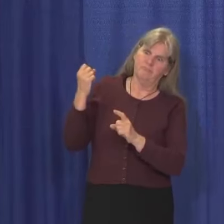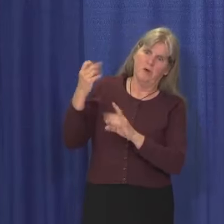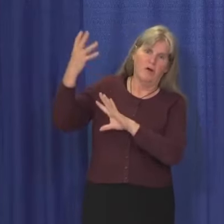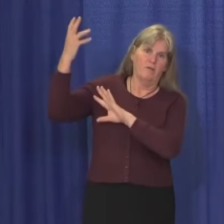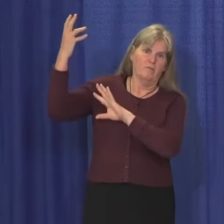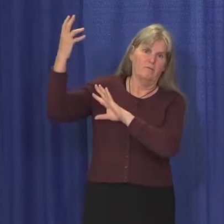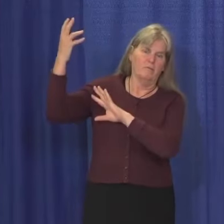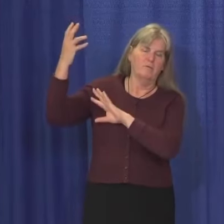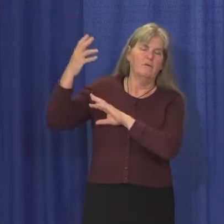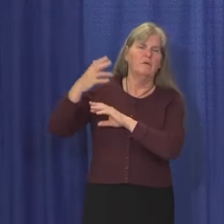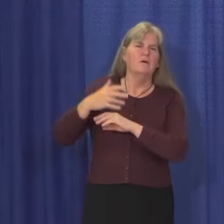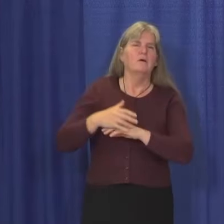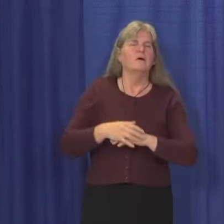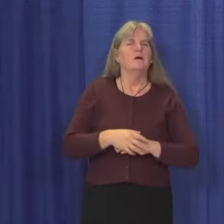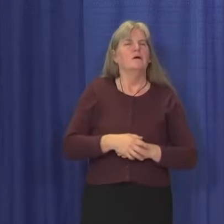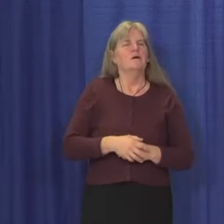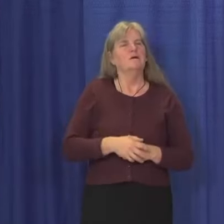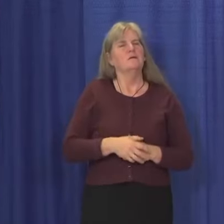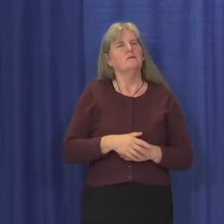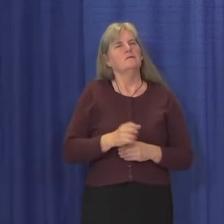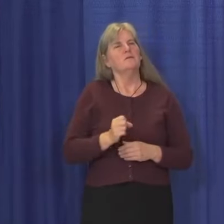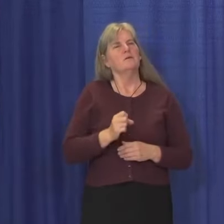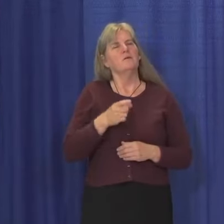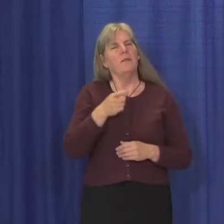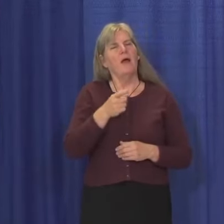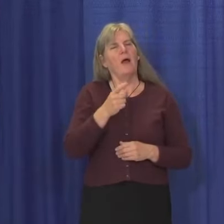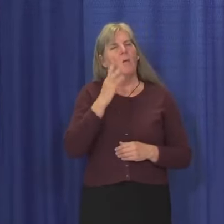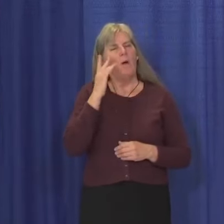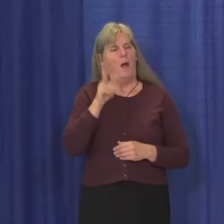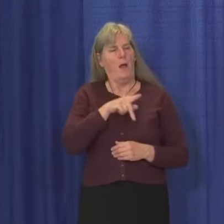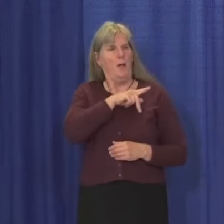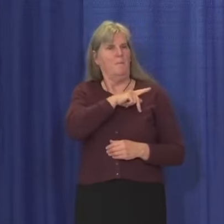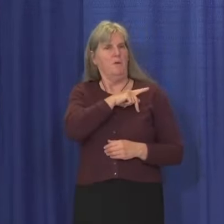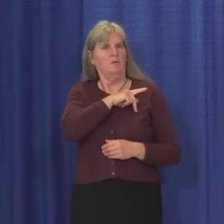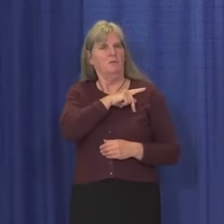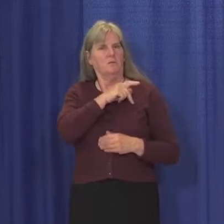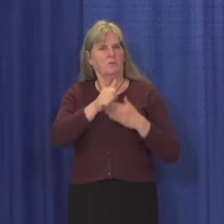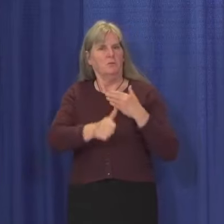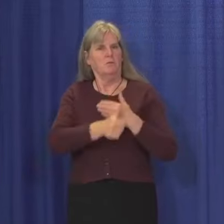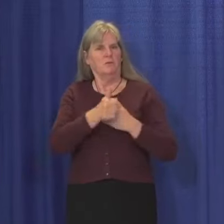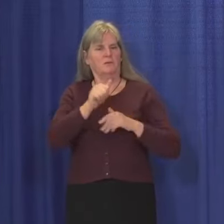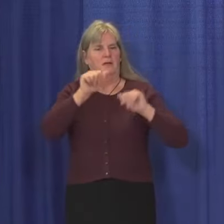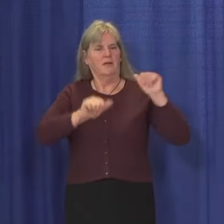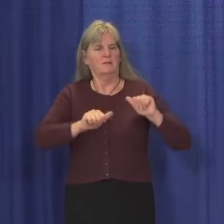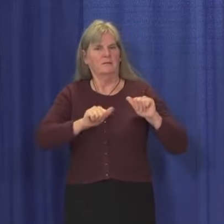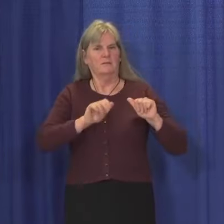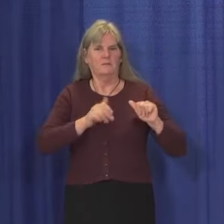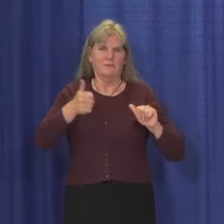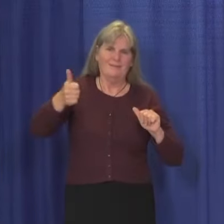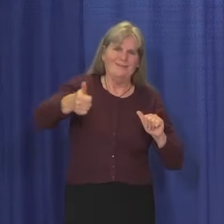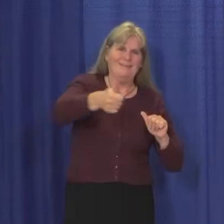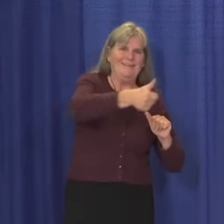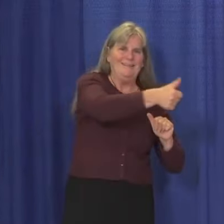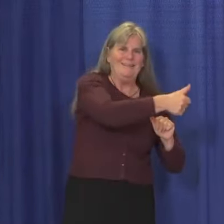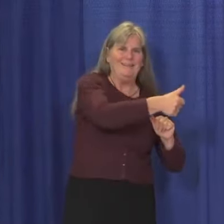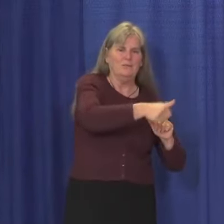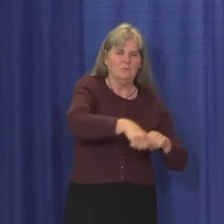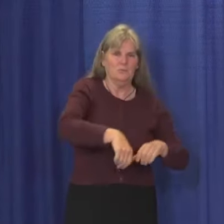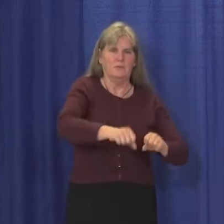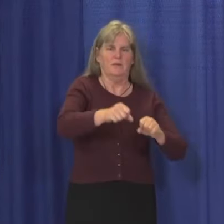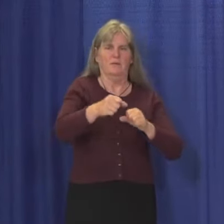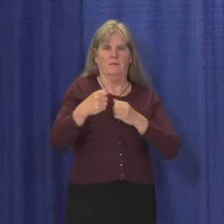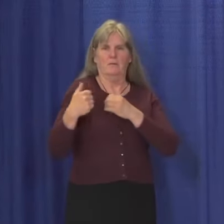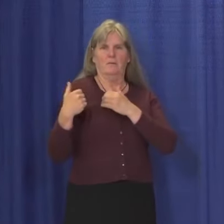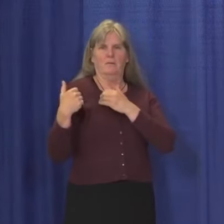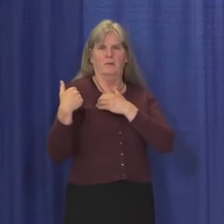that's where it gets back to the personal risk assessment, I think, as being the more important tool than having another tool